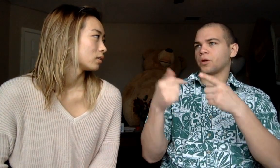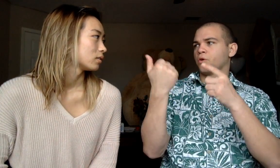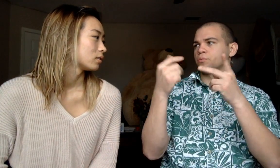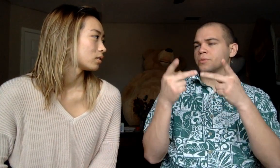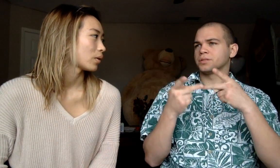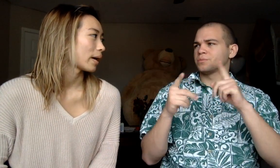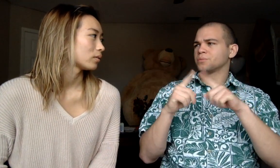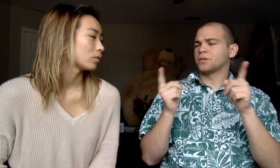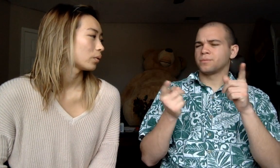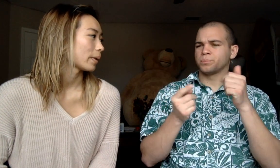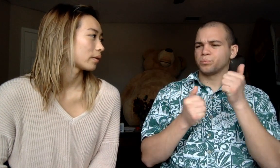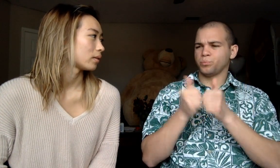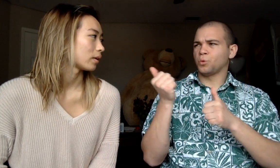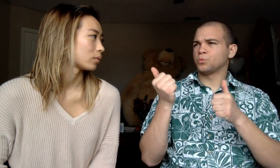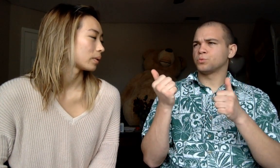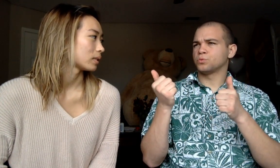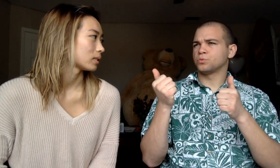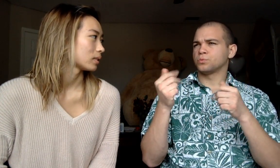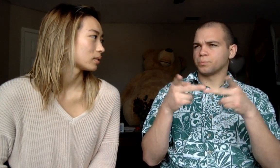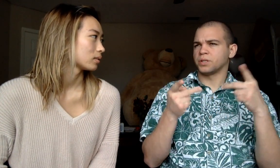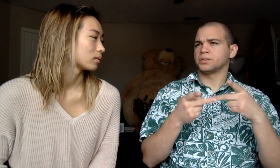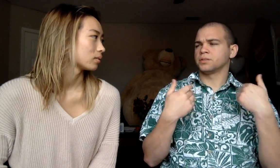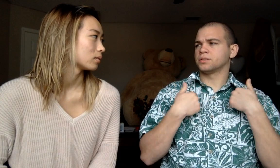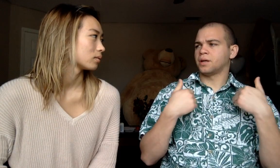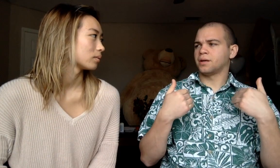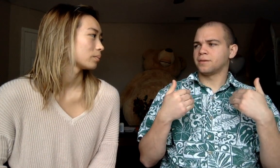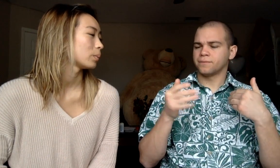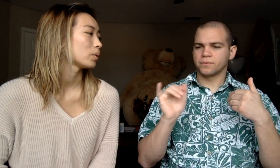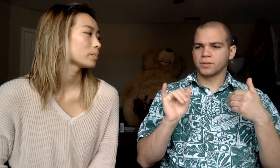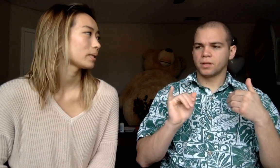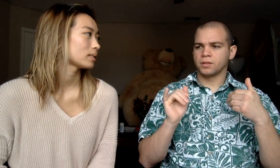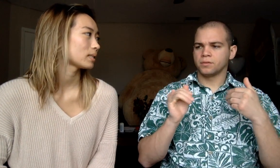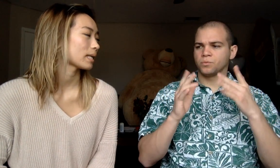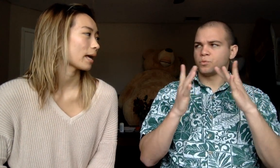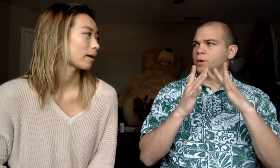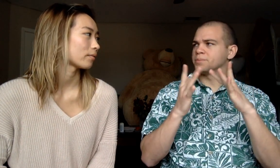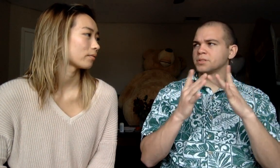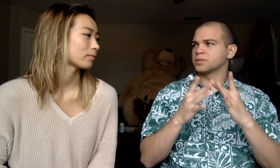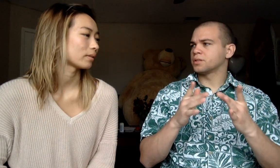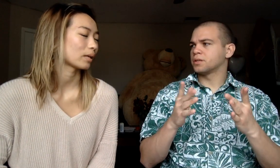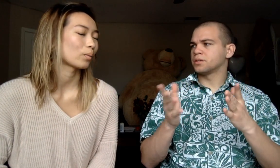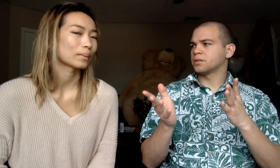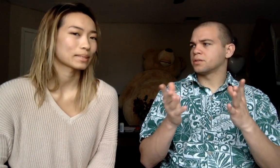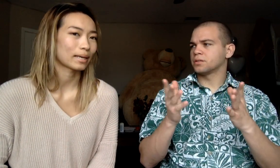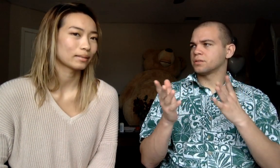So I don't know about the other places. But most places have like a website